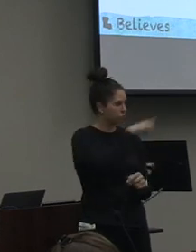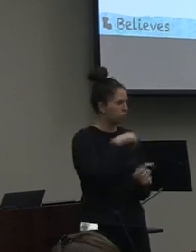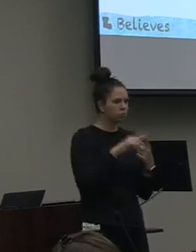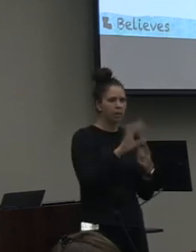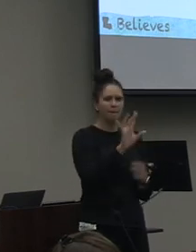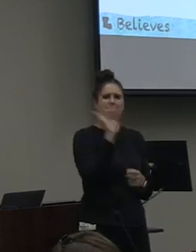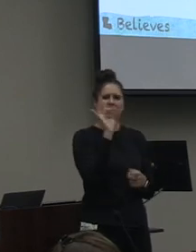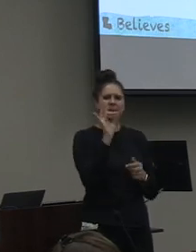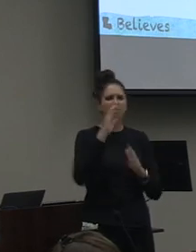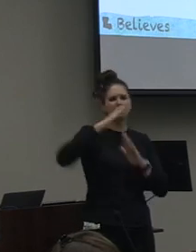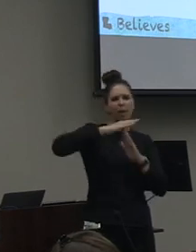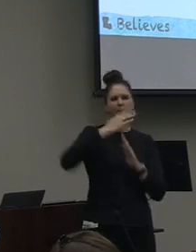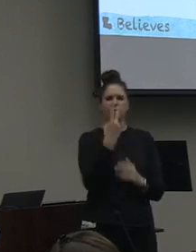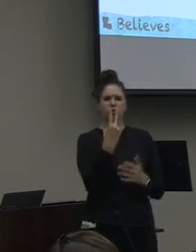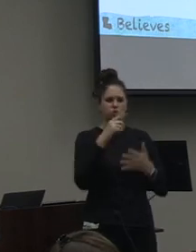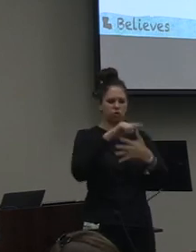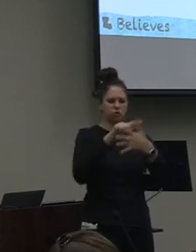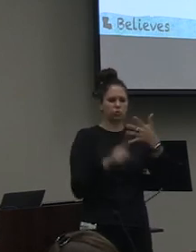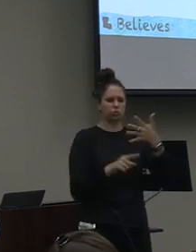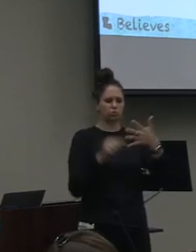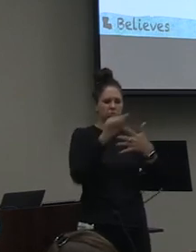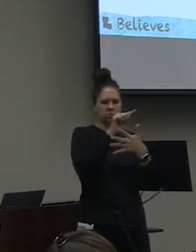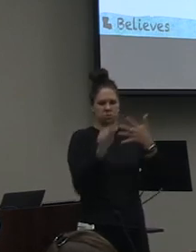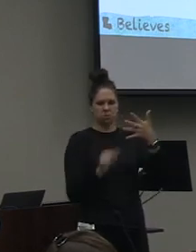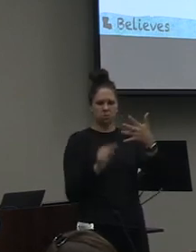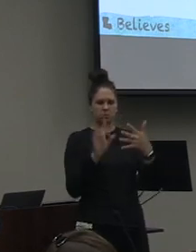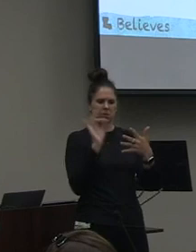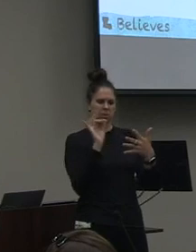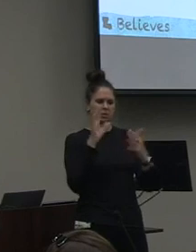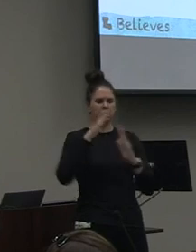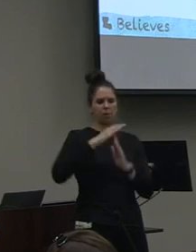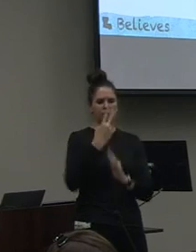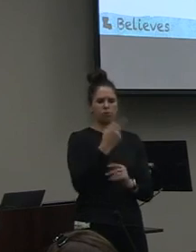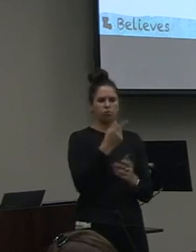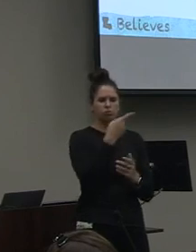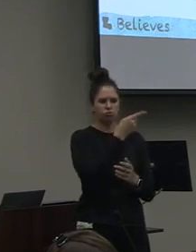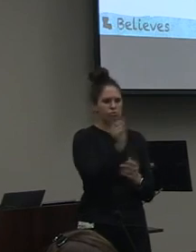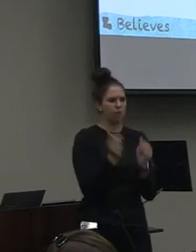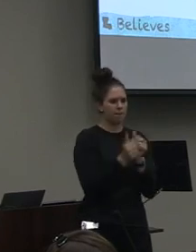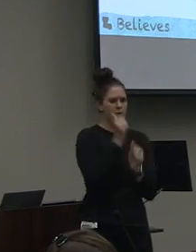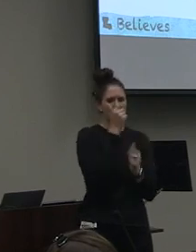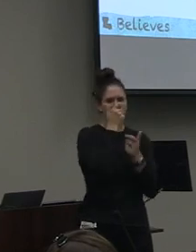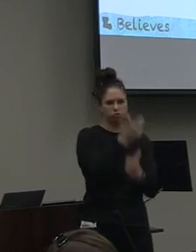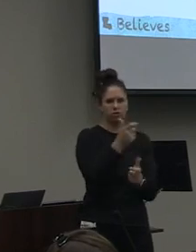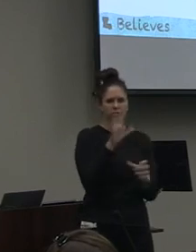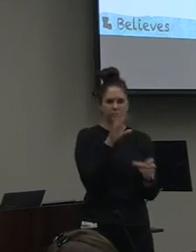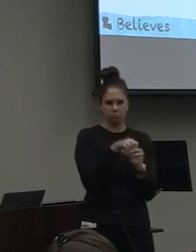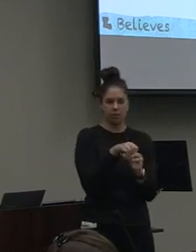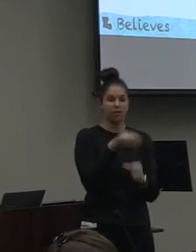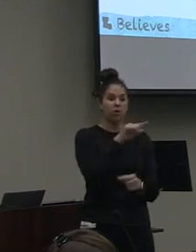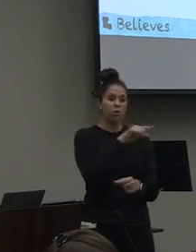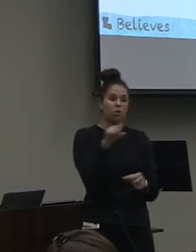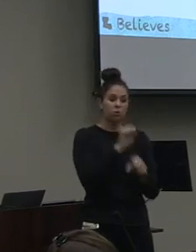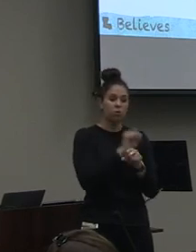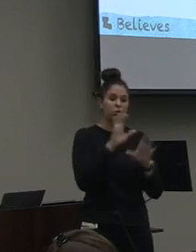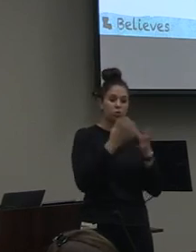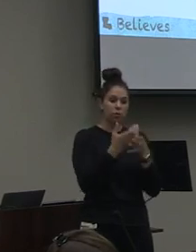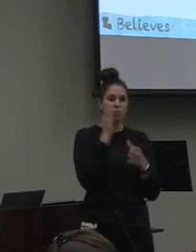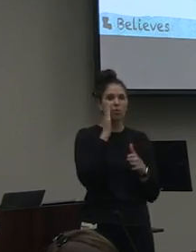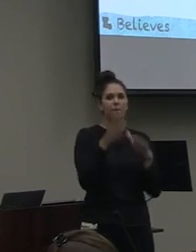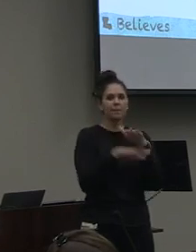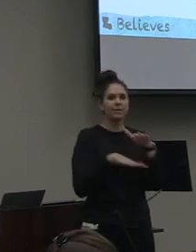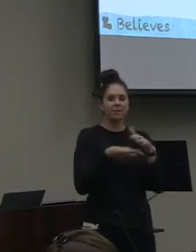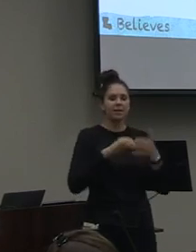a top 2 work groups that you are the most interested in participating in. And these work groups will be